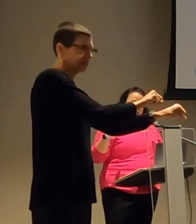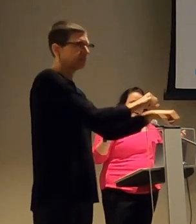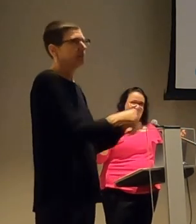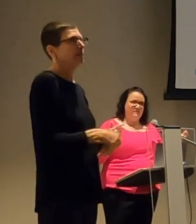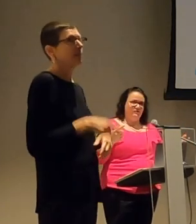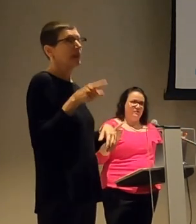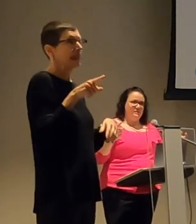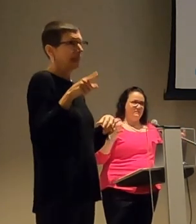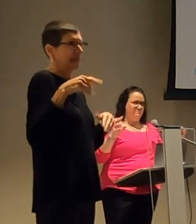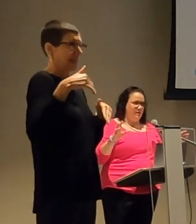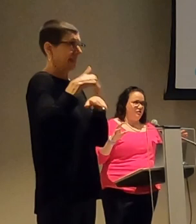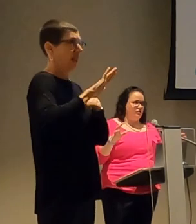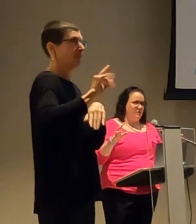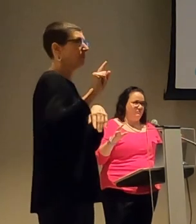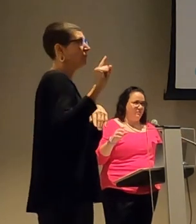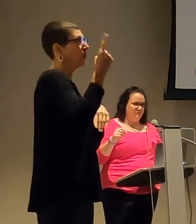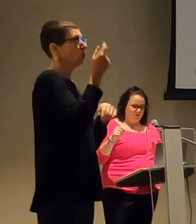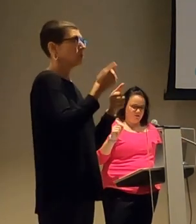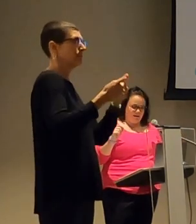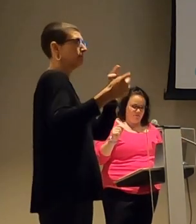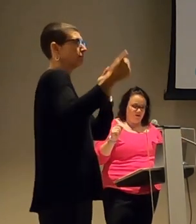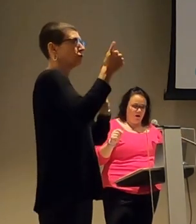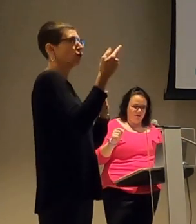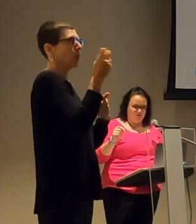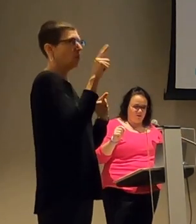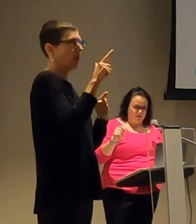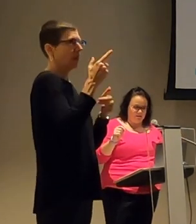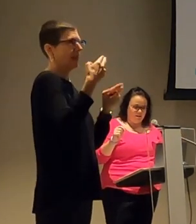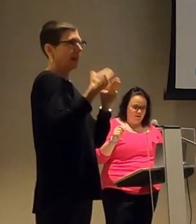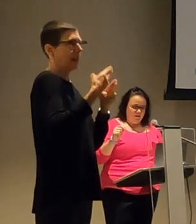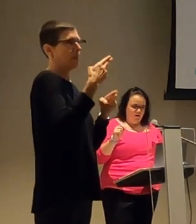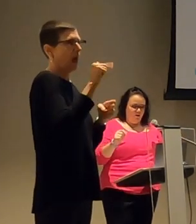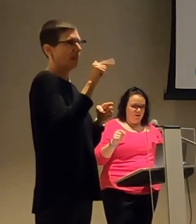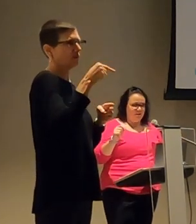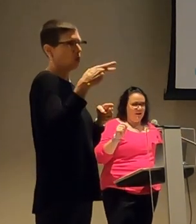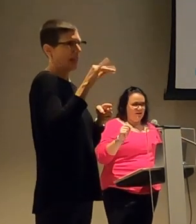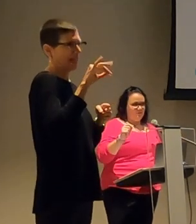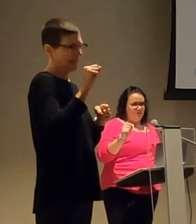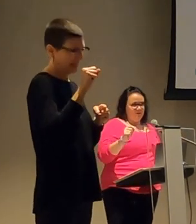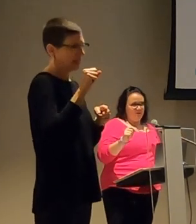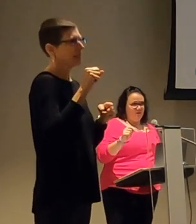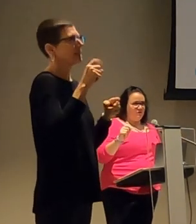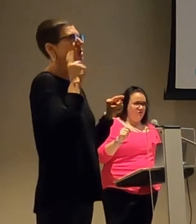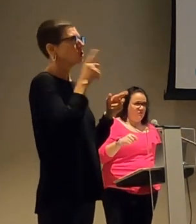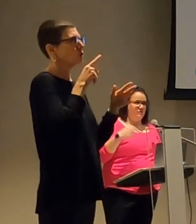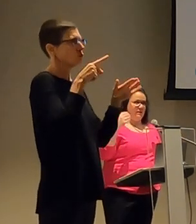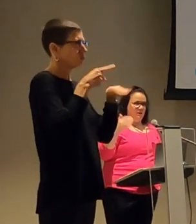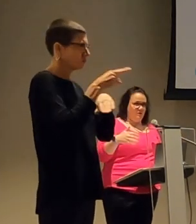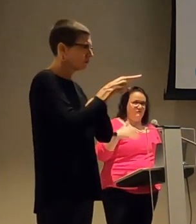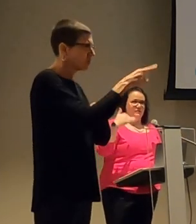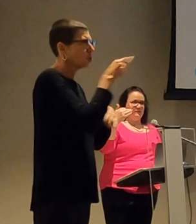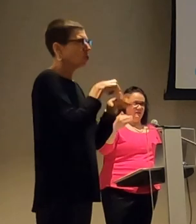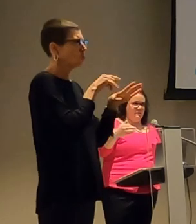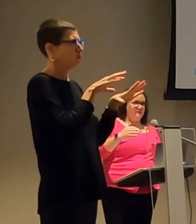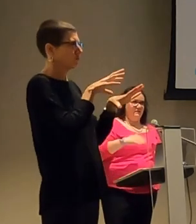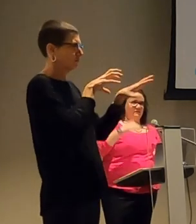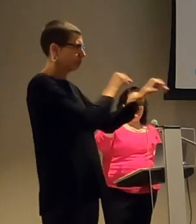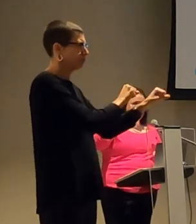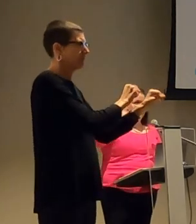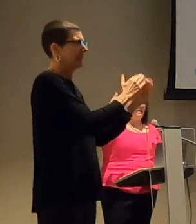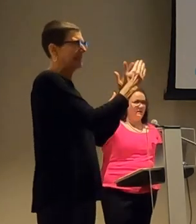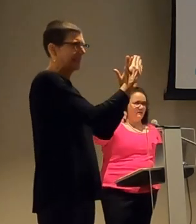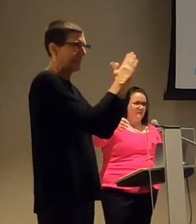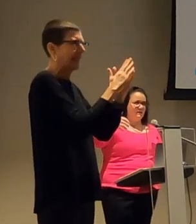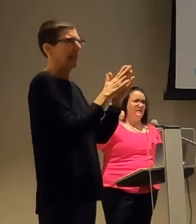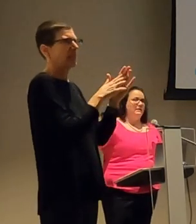he sent his first major general, whose name was Holofernes, on an expedition to take over cities, kind